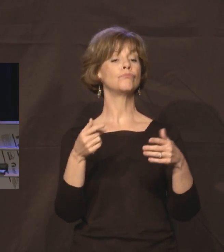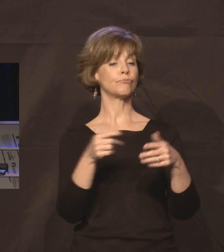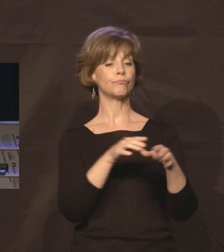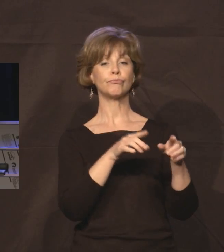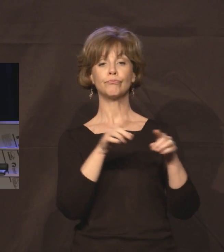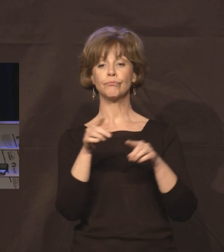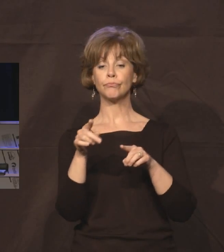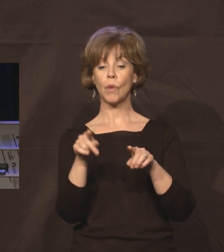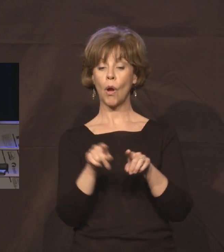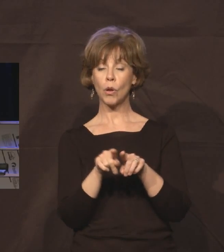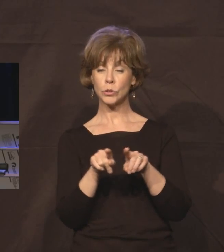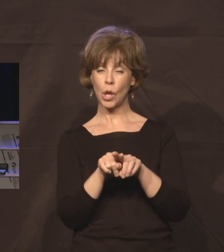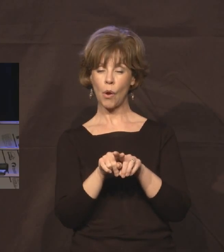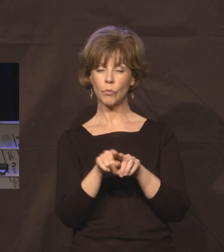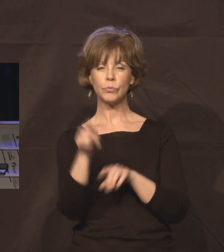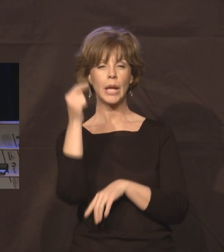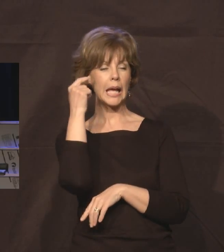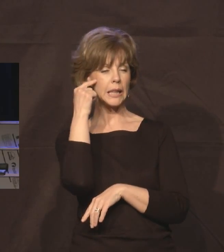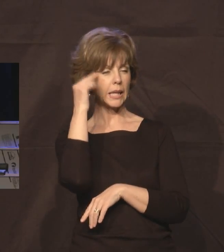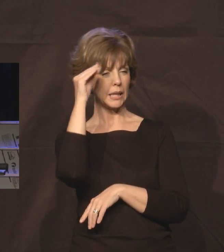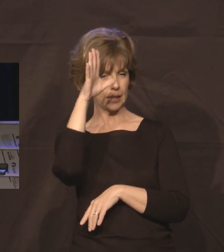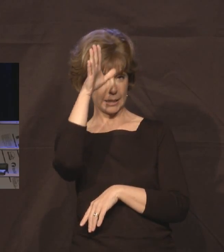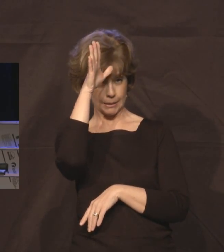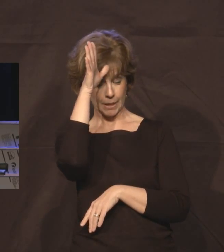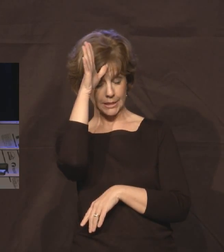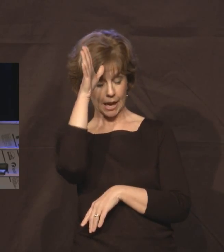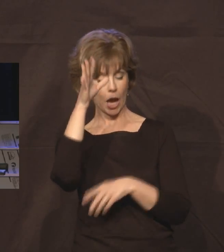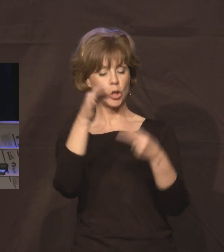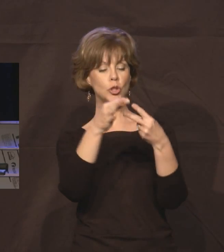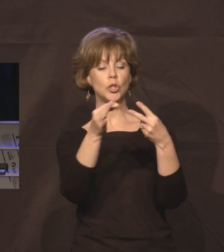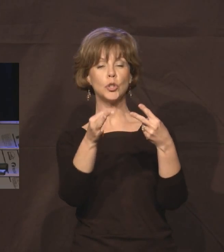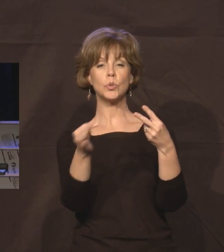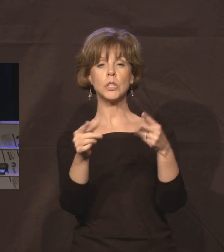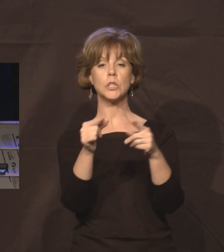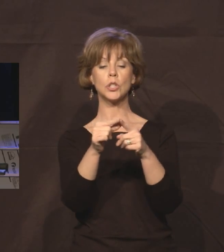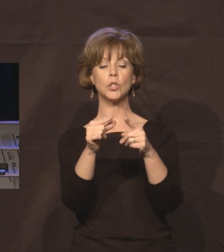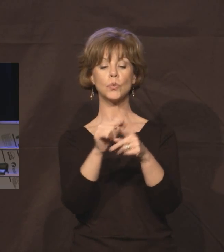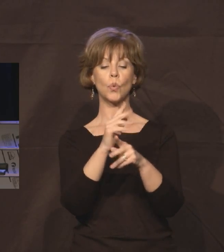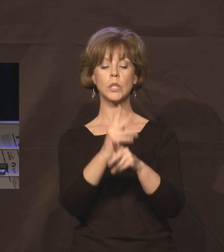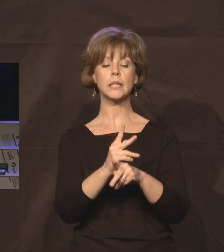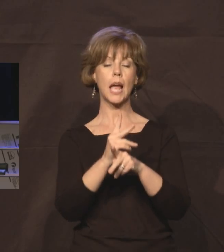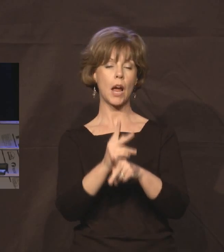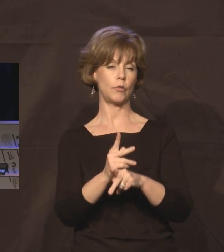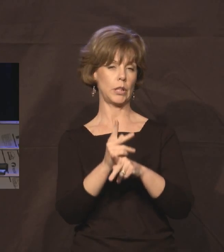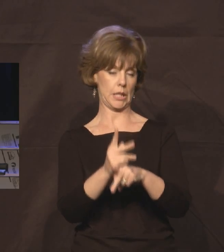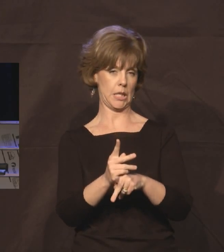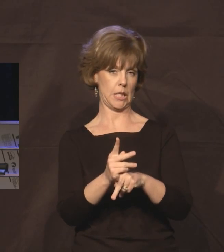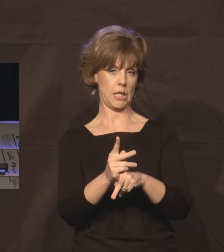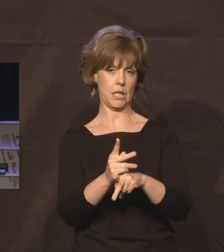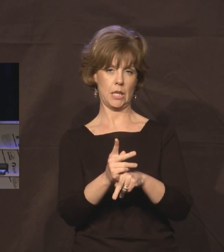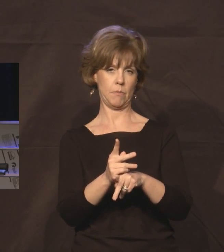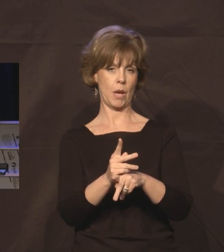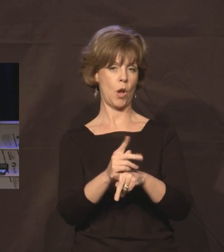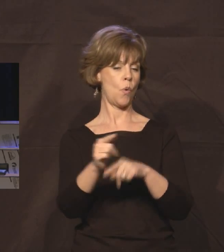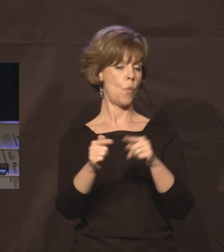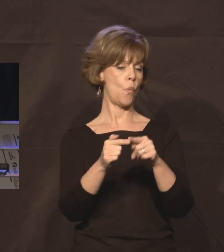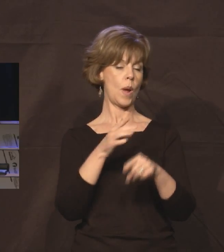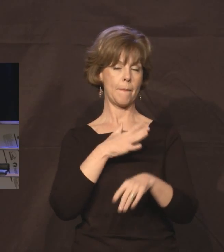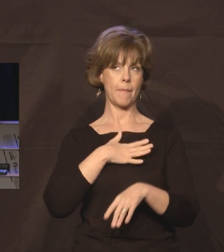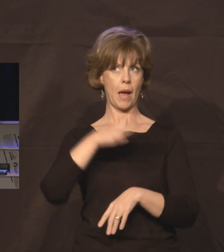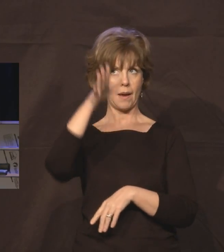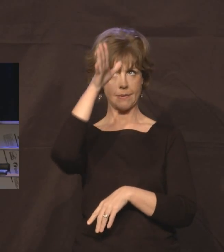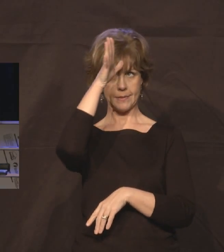I think he chooses his words very carefully with me. My dad's actually probably a guy of fewer words, but man, when he talks, like,